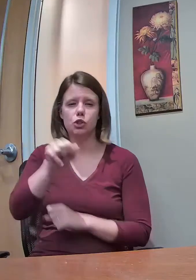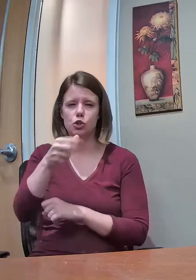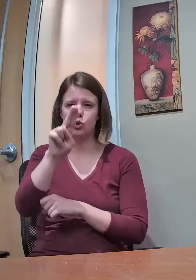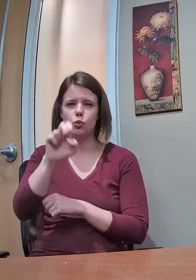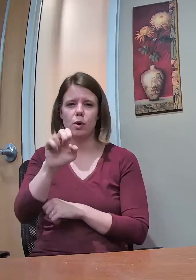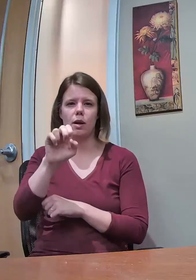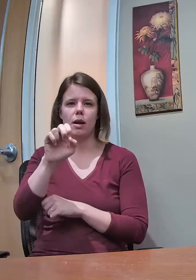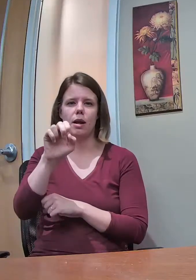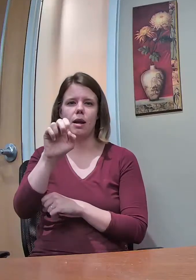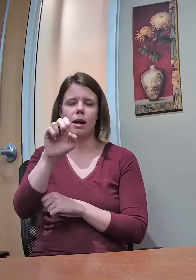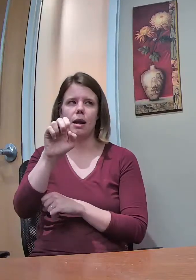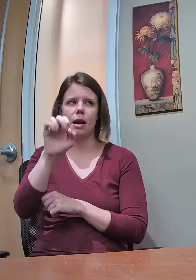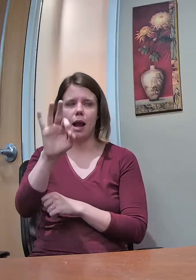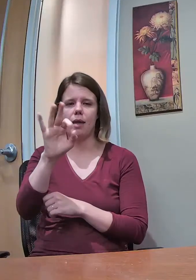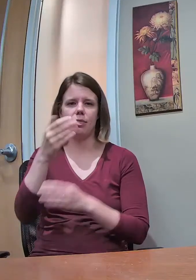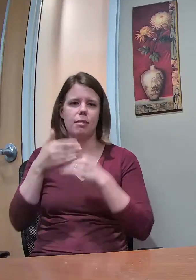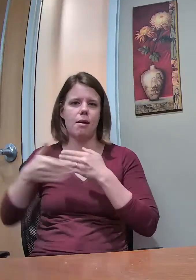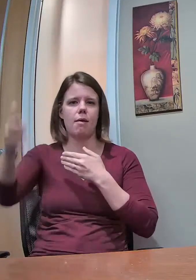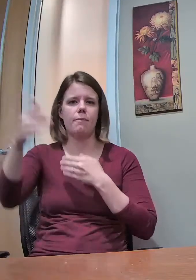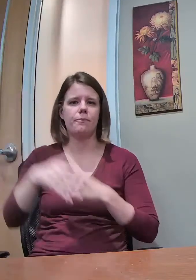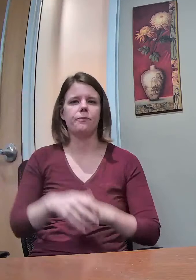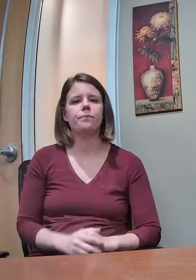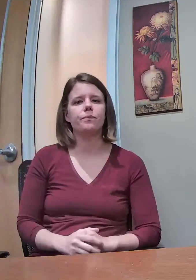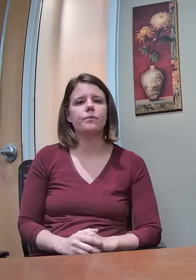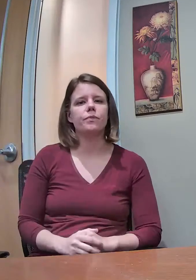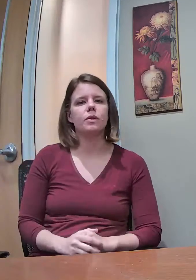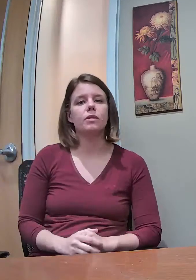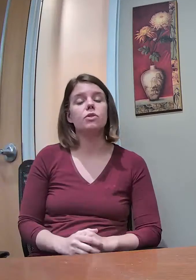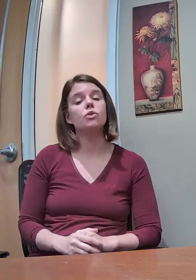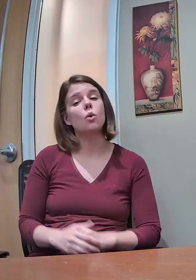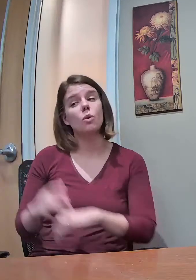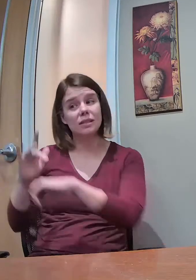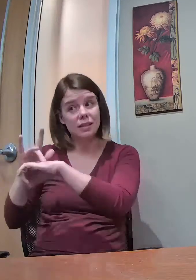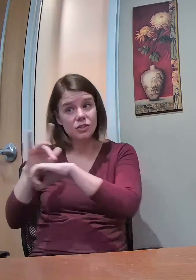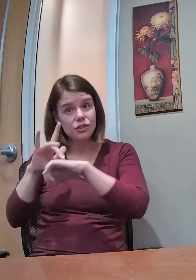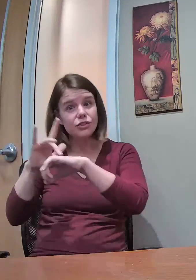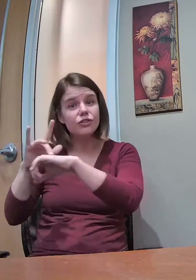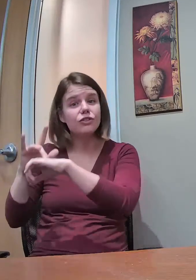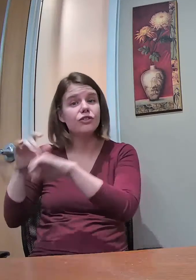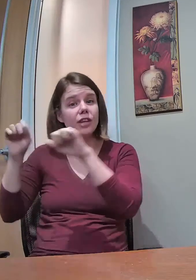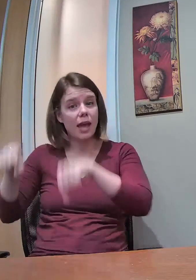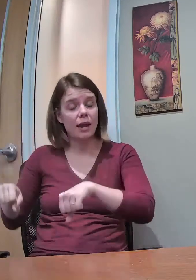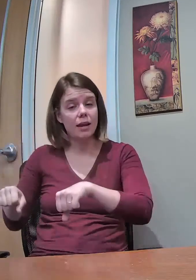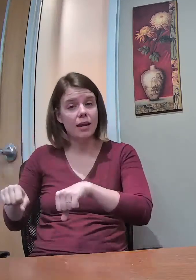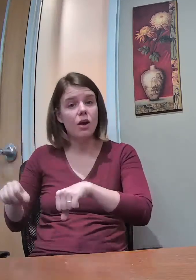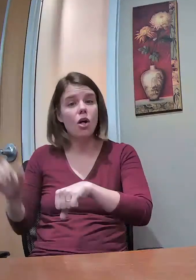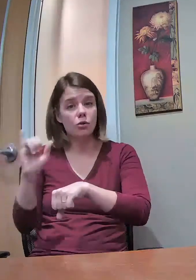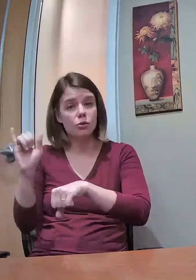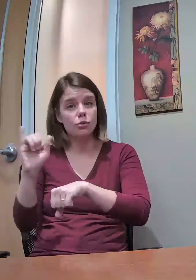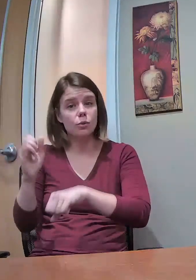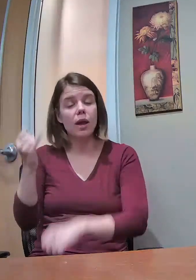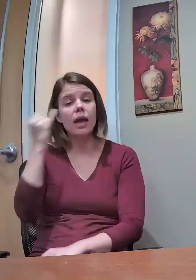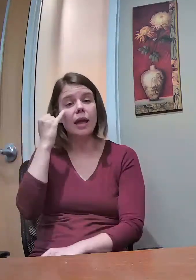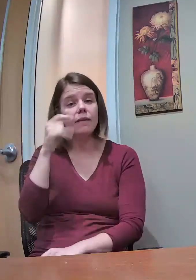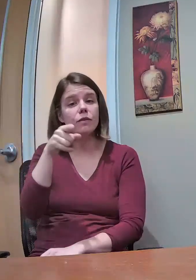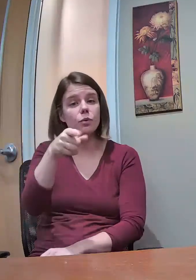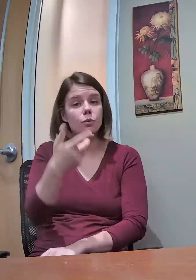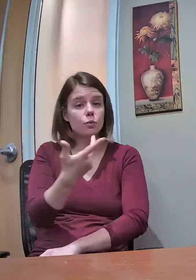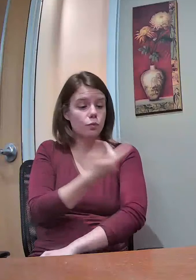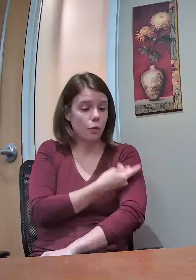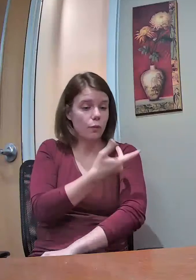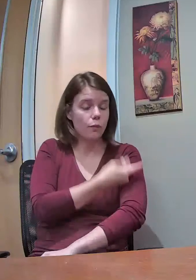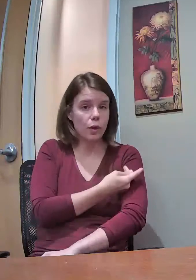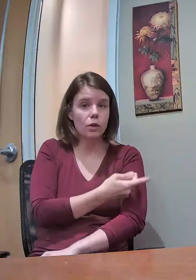the resident and the general visitor are both fully immunized. So that basically means that if you're fully immunized and the resident is